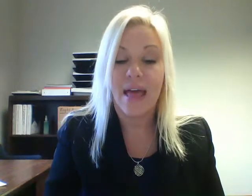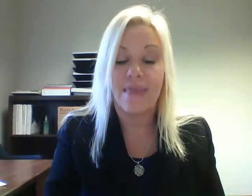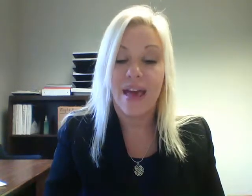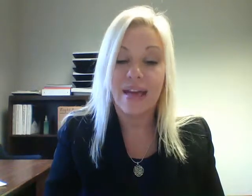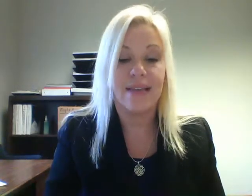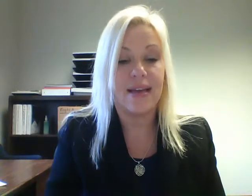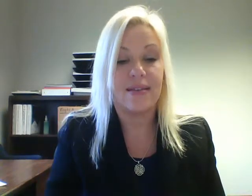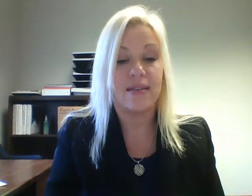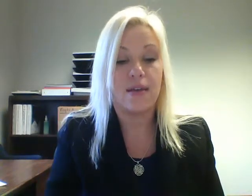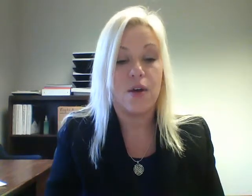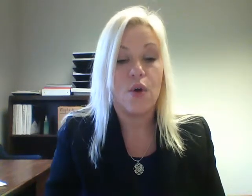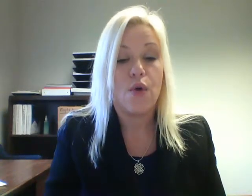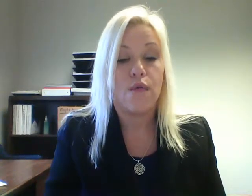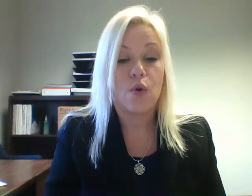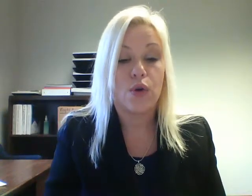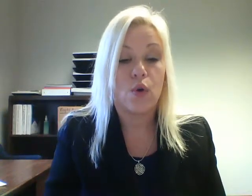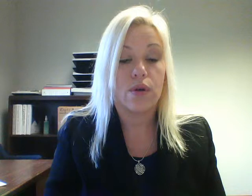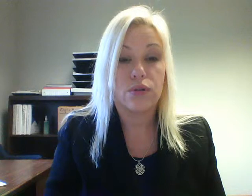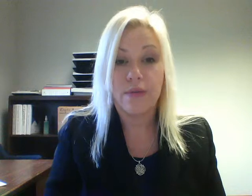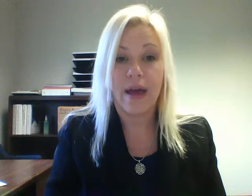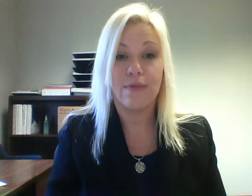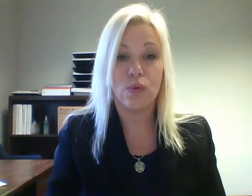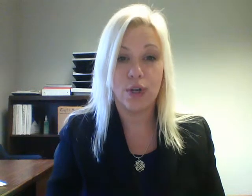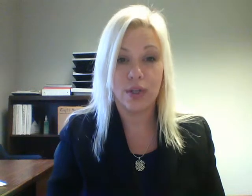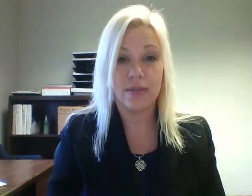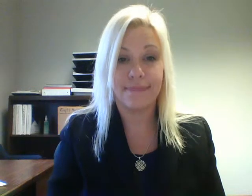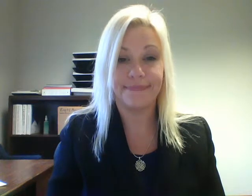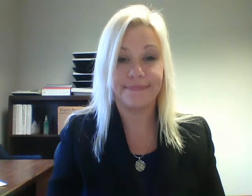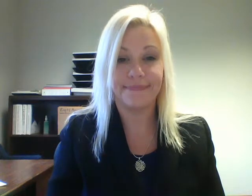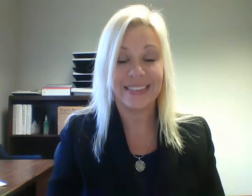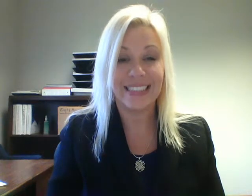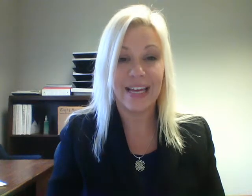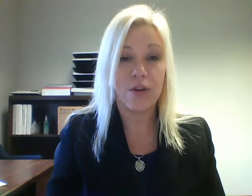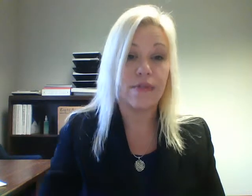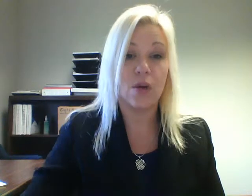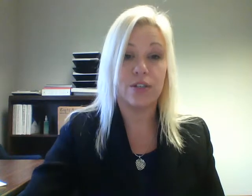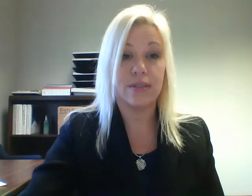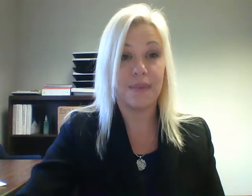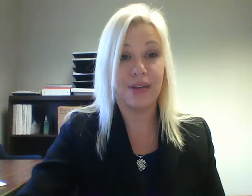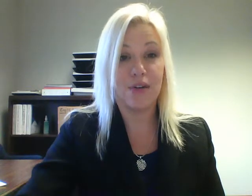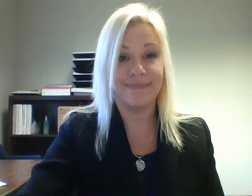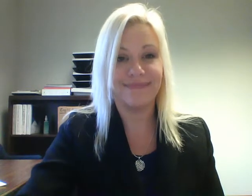And that is it for your survival words. If you have any questions, let me know.